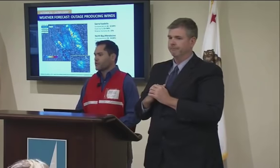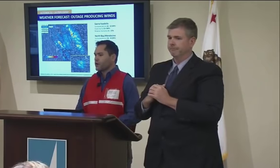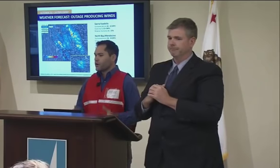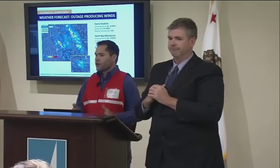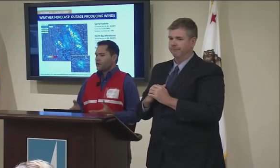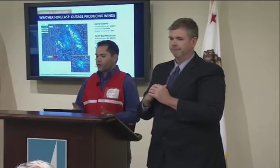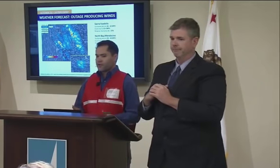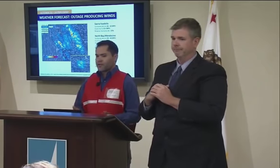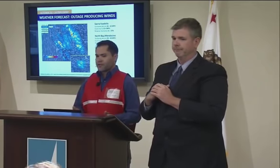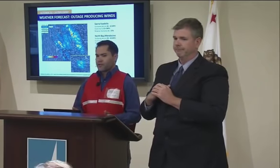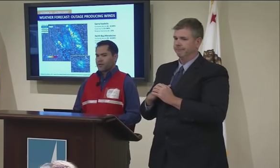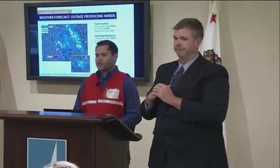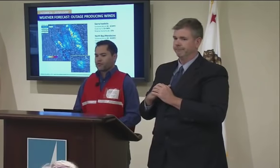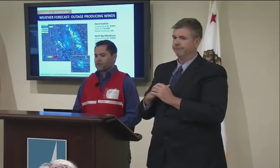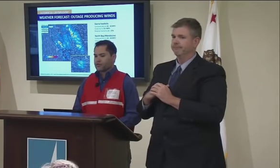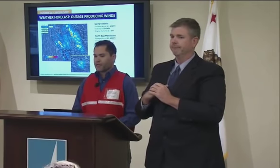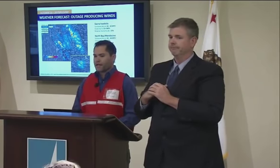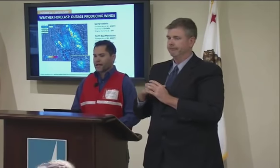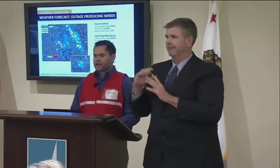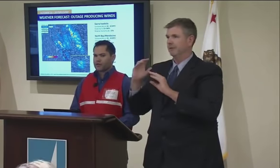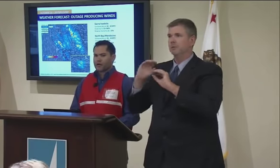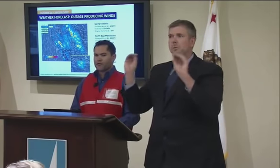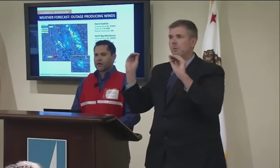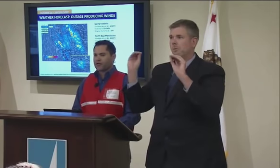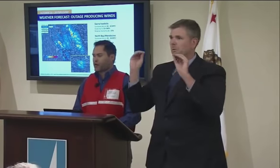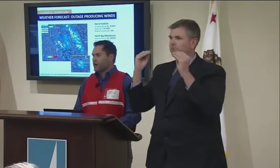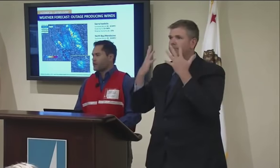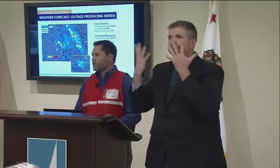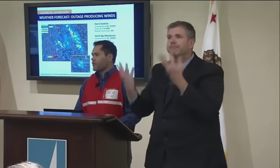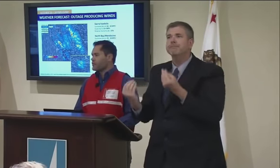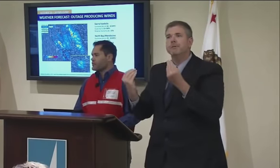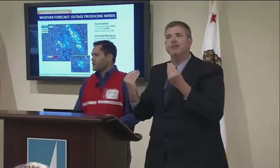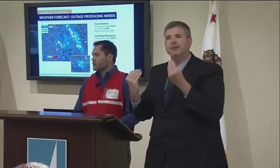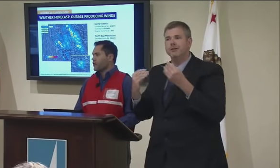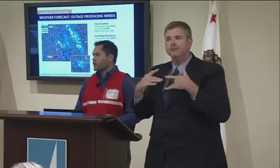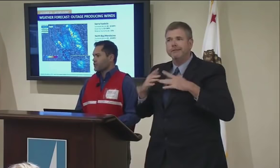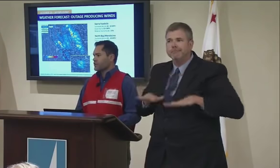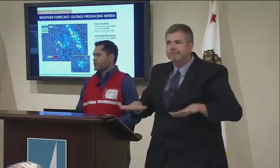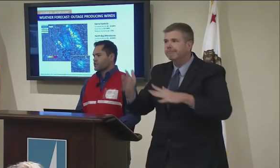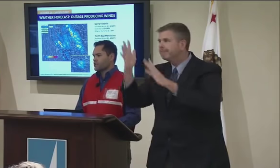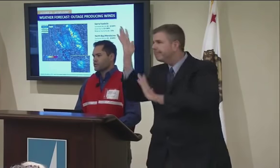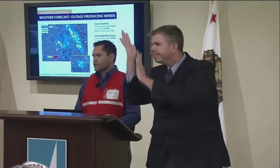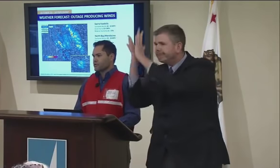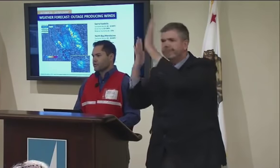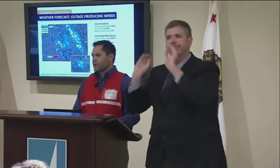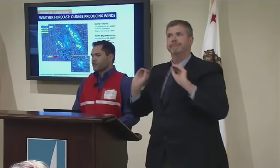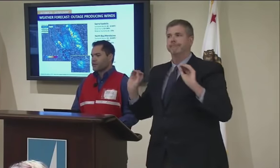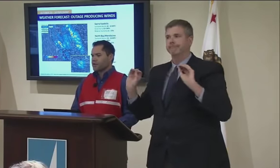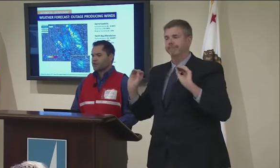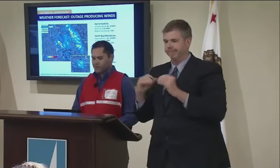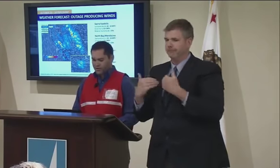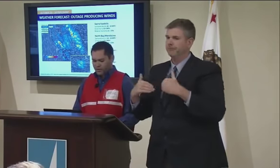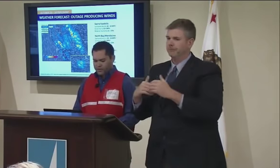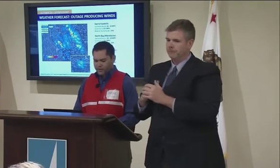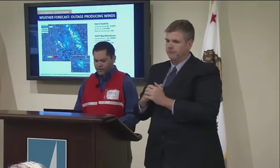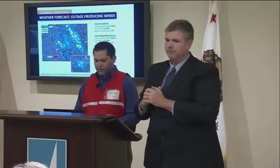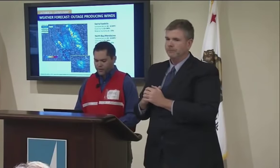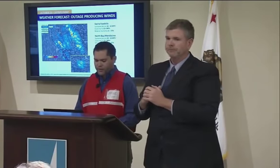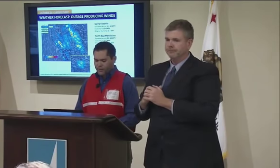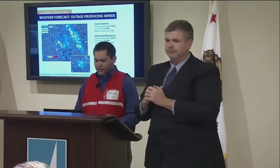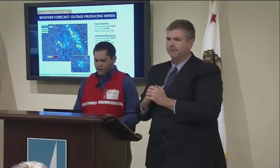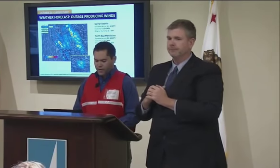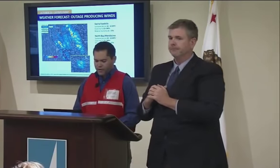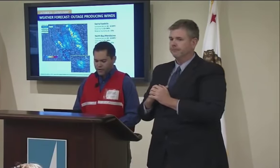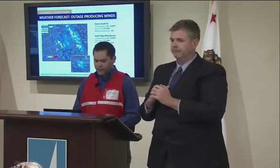event, so we're anticipating fuels to be as dry, if not drier, than what we've seen all year this year, so it could have the potential to be a very